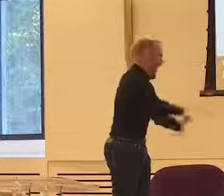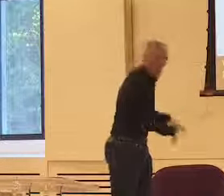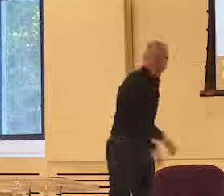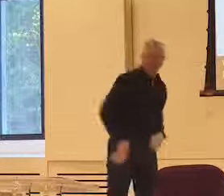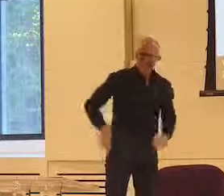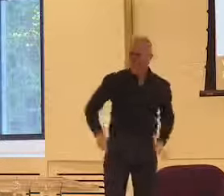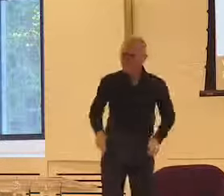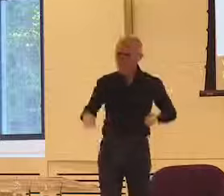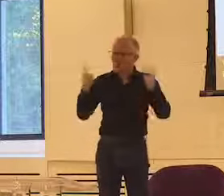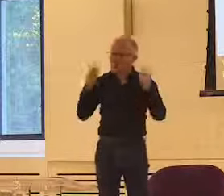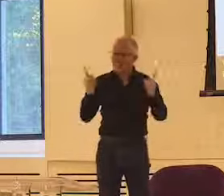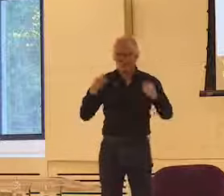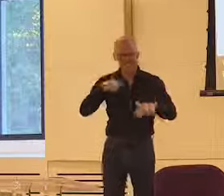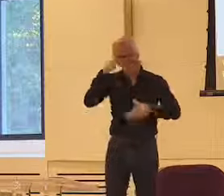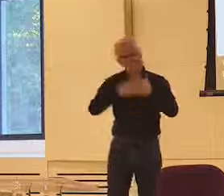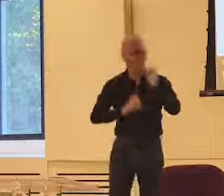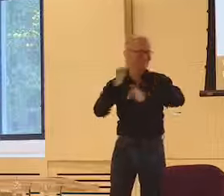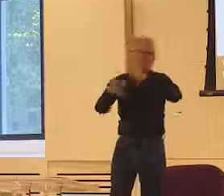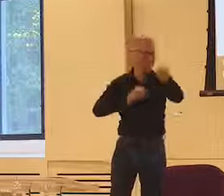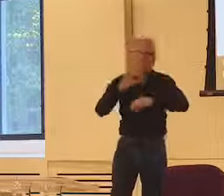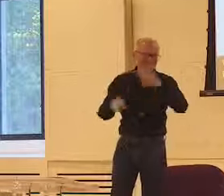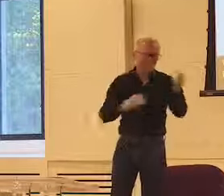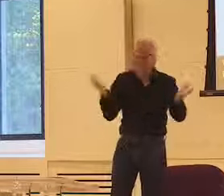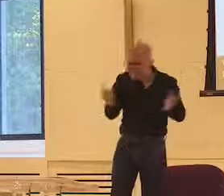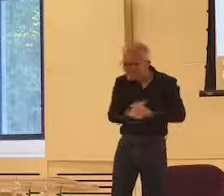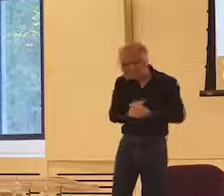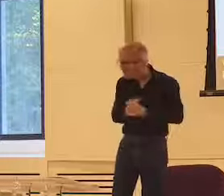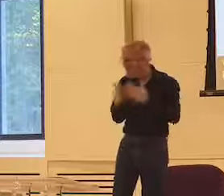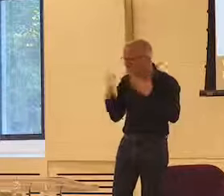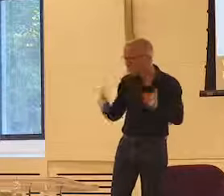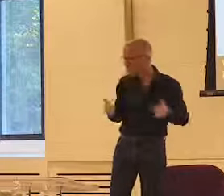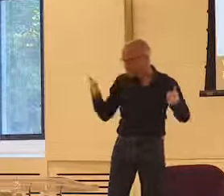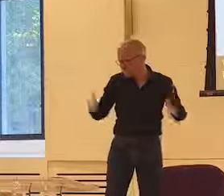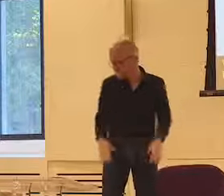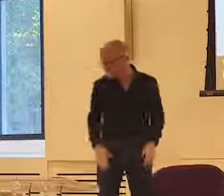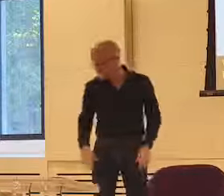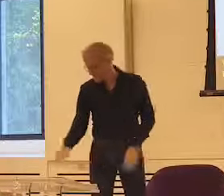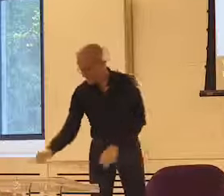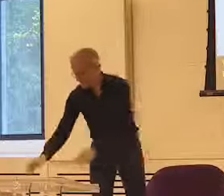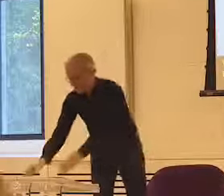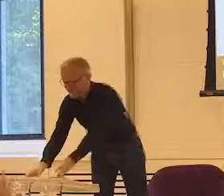So we can just ditch that stew I just made, and I just thought I'd give you that information